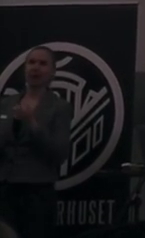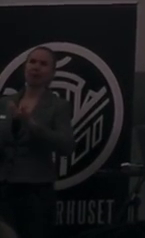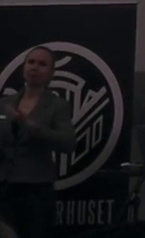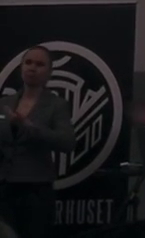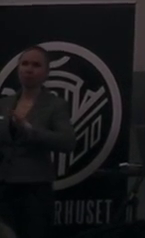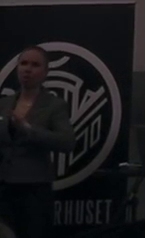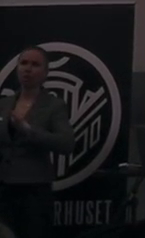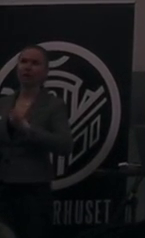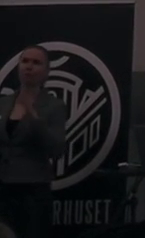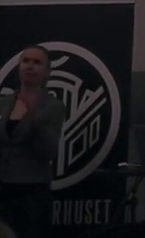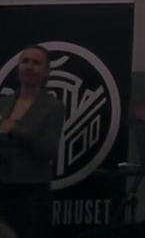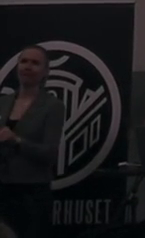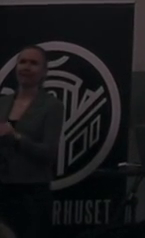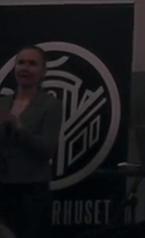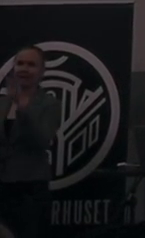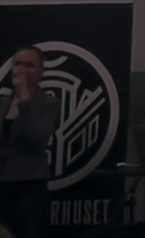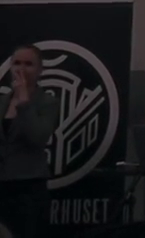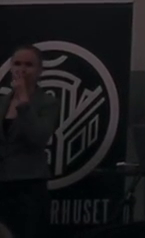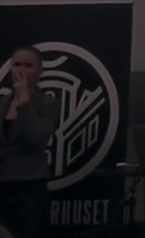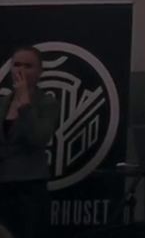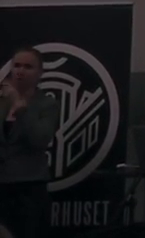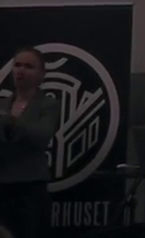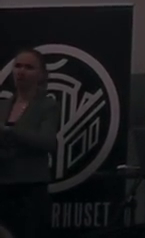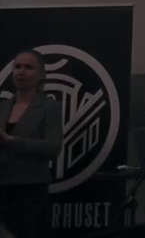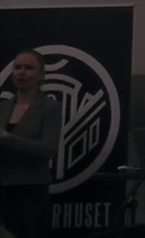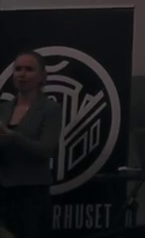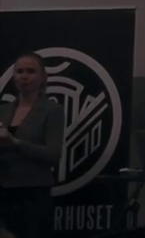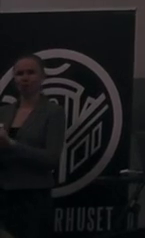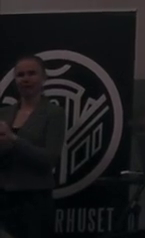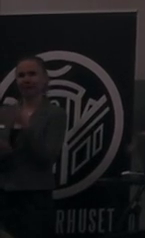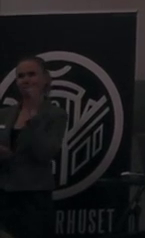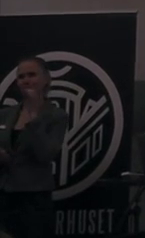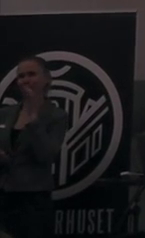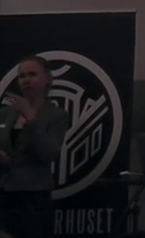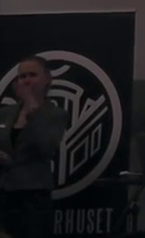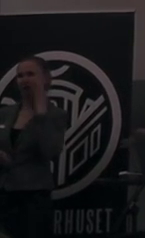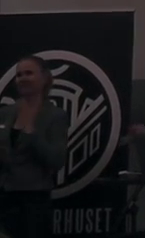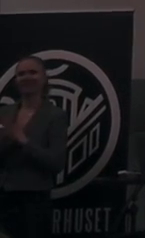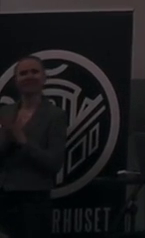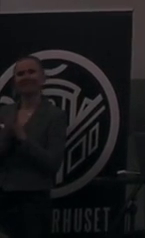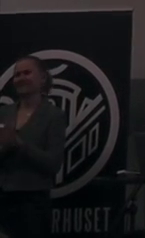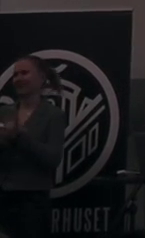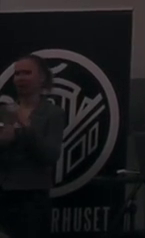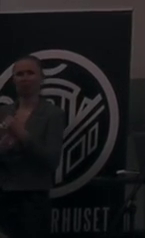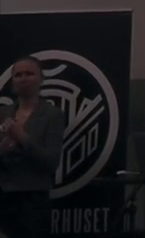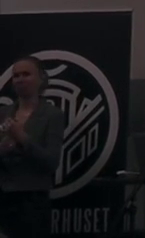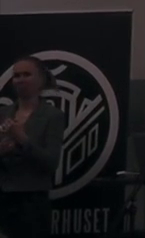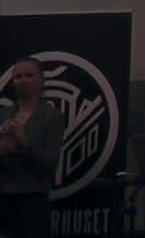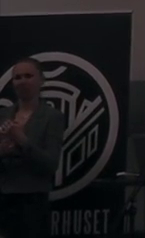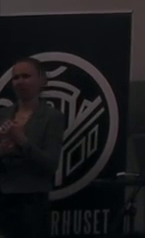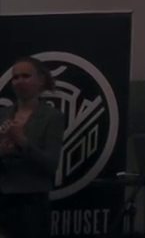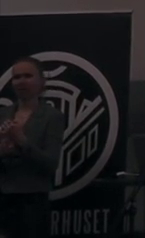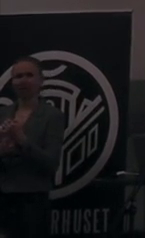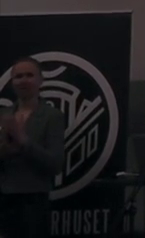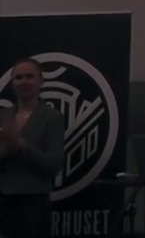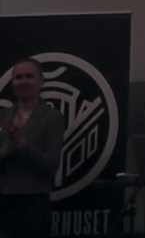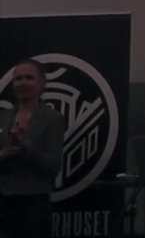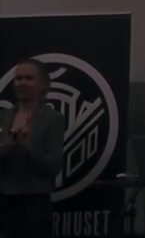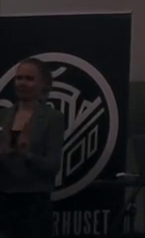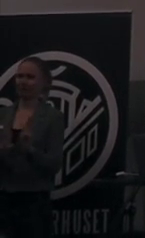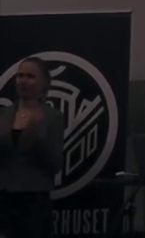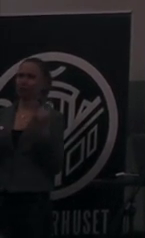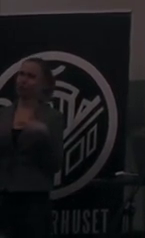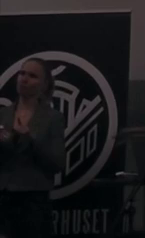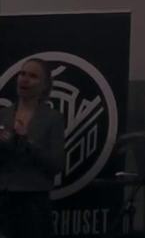in the gay environment that is right in modern day Hungary is, you don't talk about it. It's kind of like what it was in the US 40 years